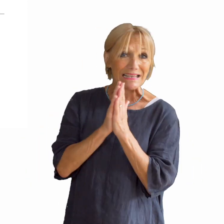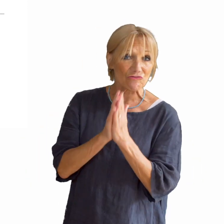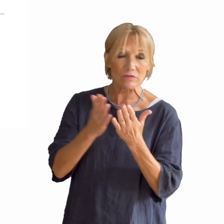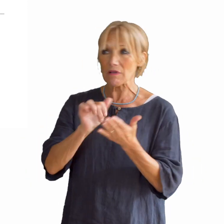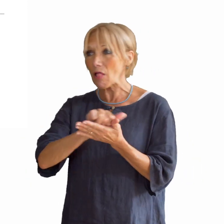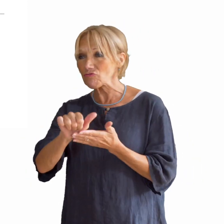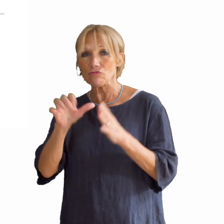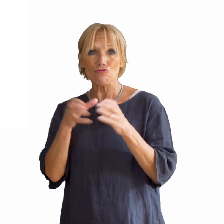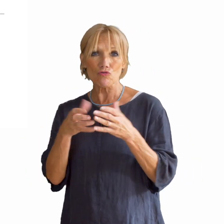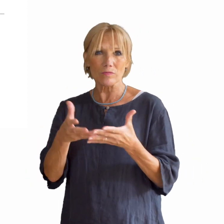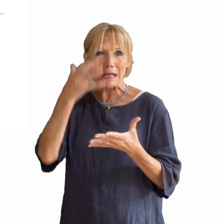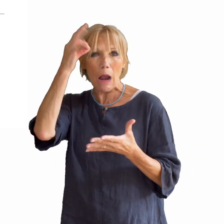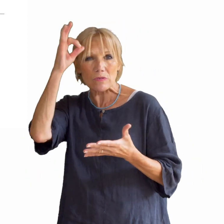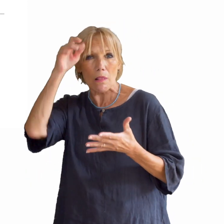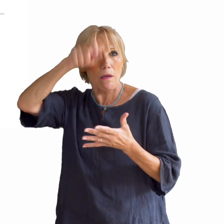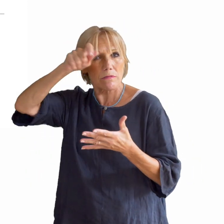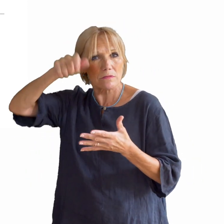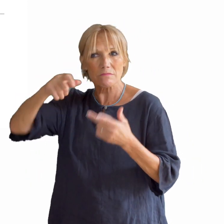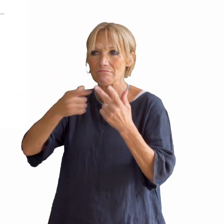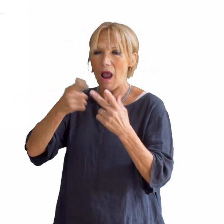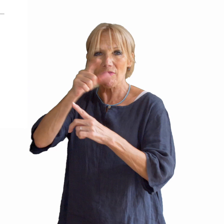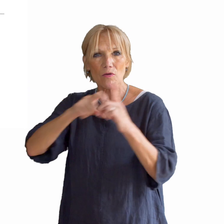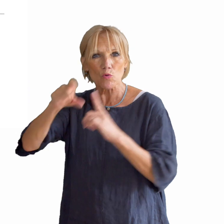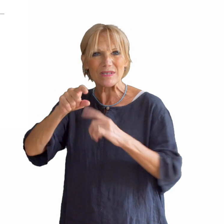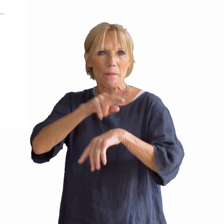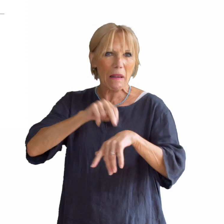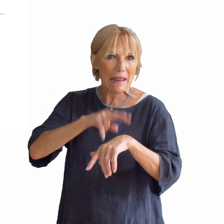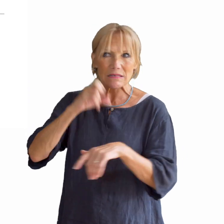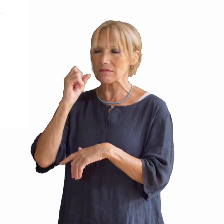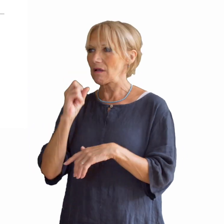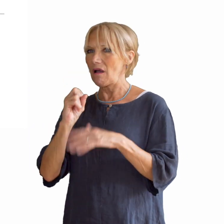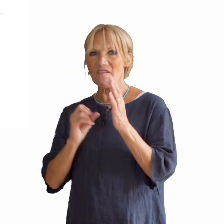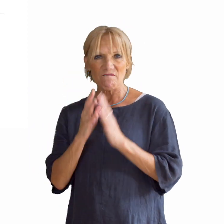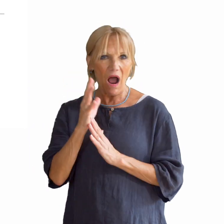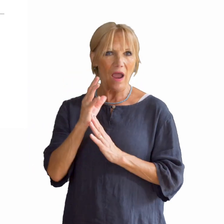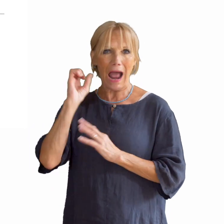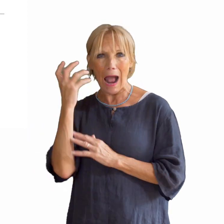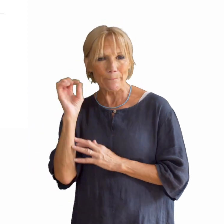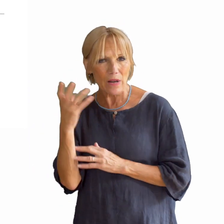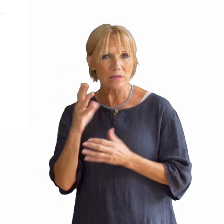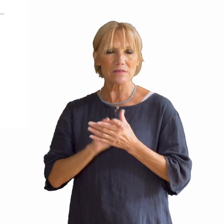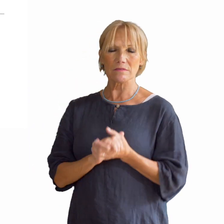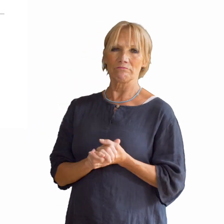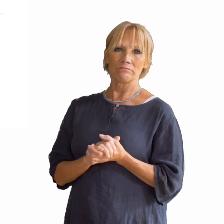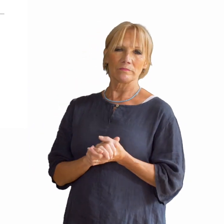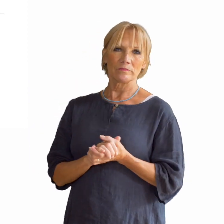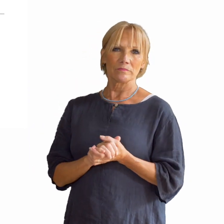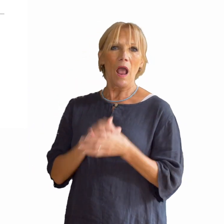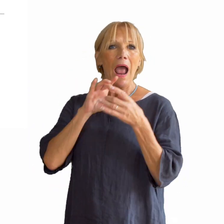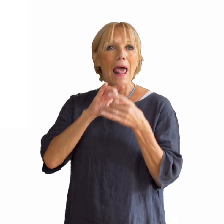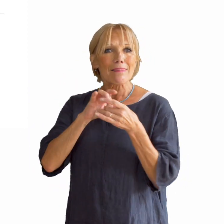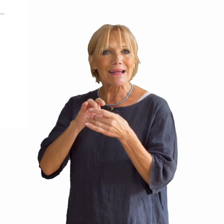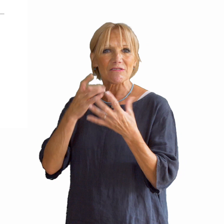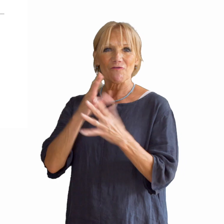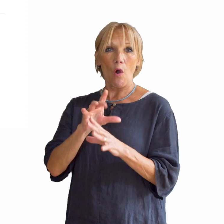groups, clubs, hobby groups, religious and cultural groups, councillors and other community leaders, police, fire and ambulance